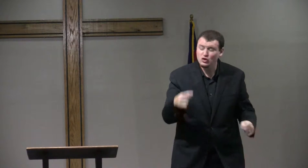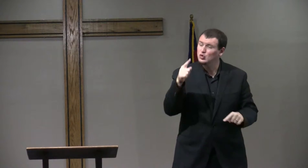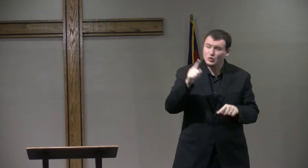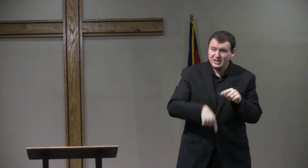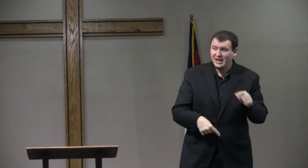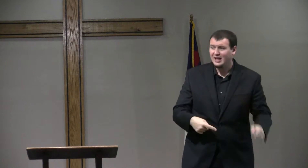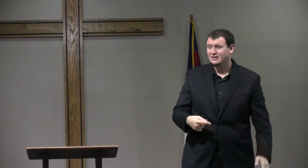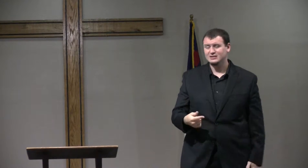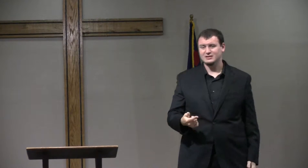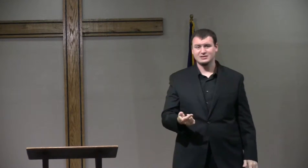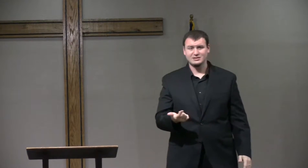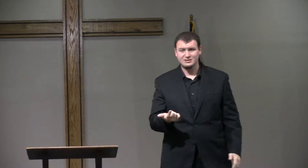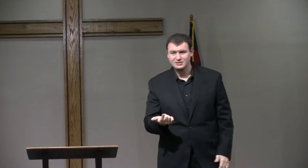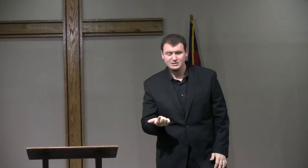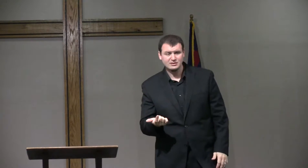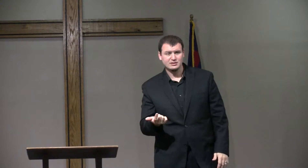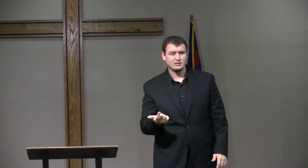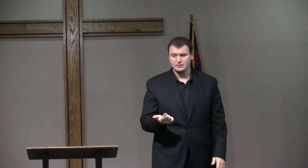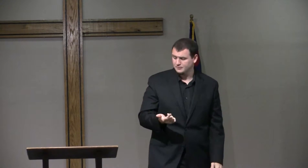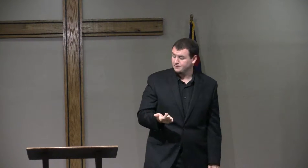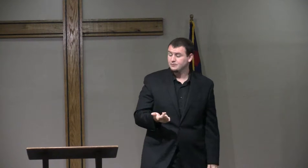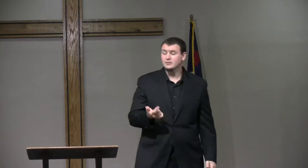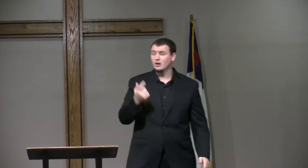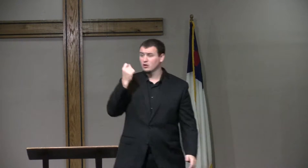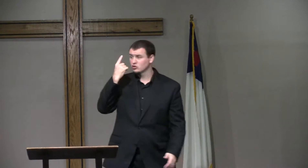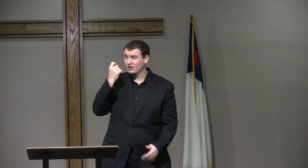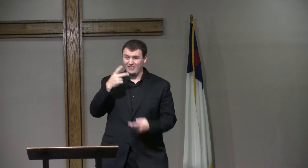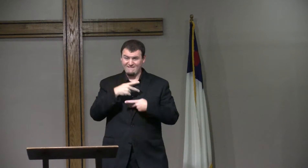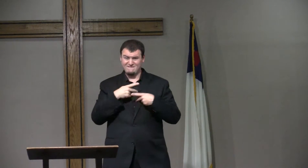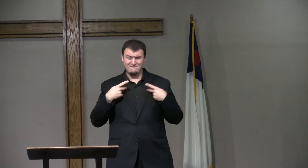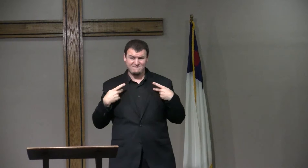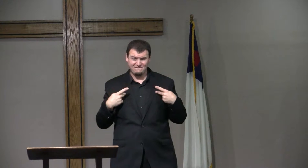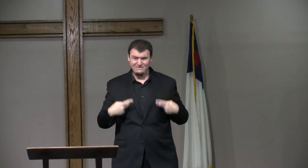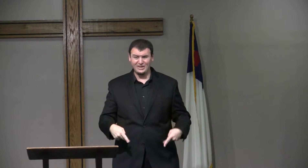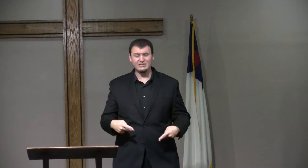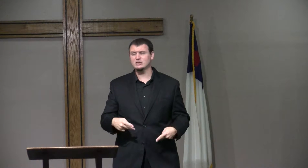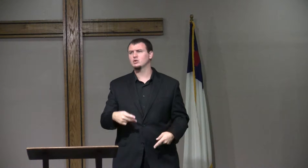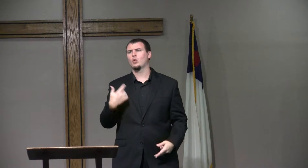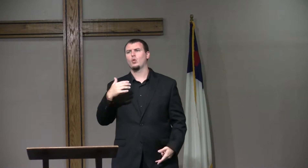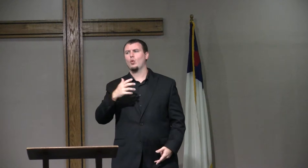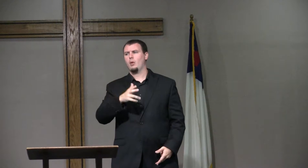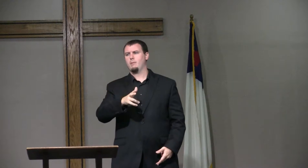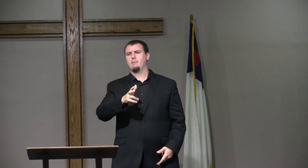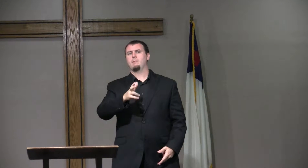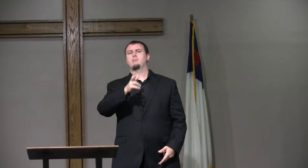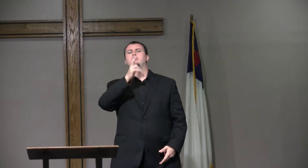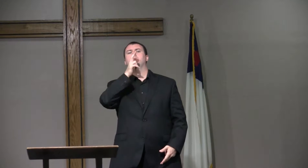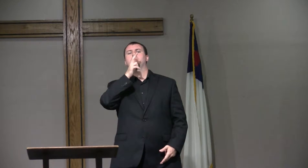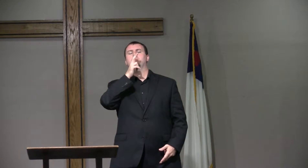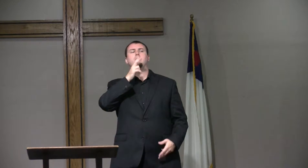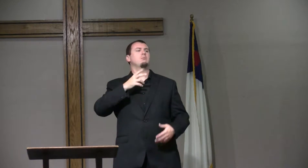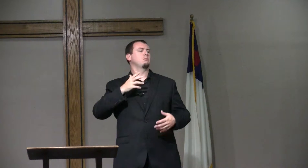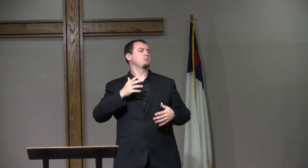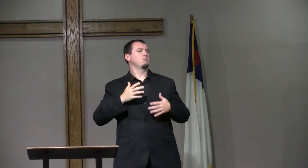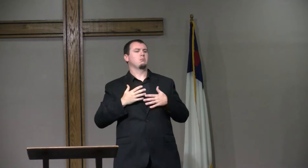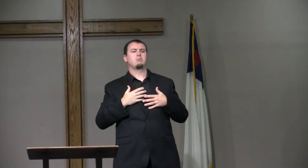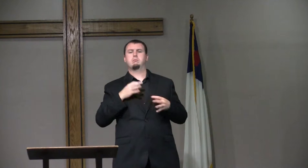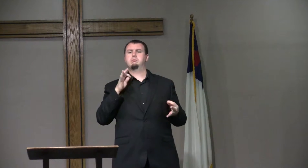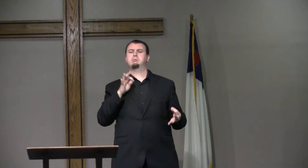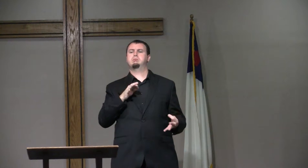more than the Pharisees, which is impossible. It's impossible to be so righteous that your righteousness will get